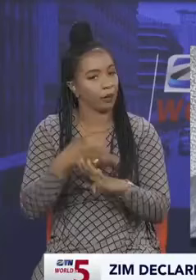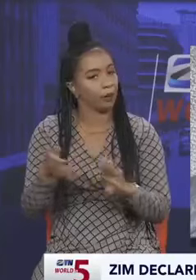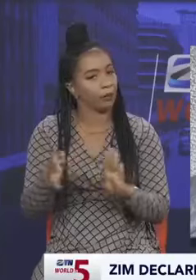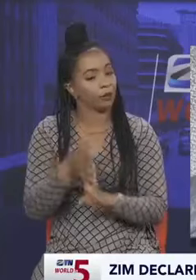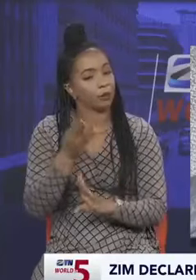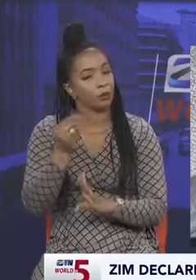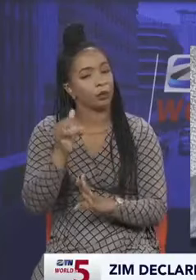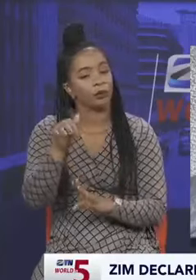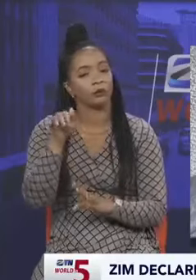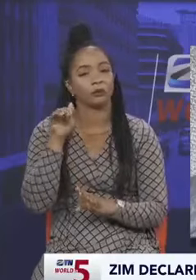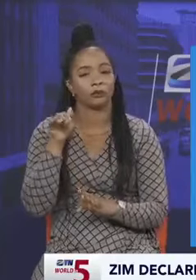forex rate as well.